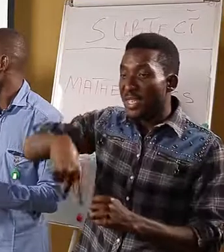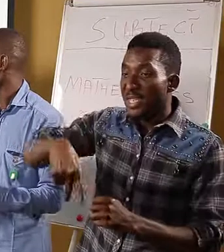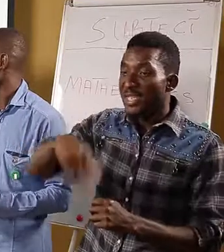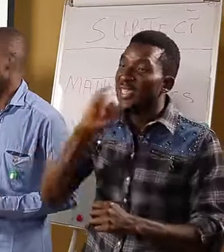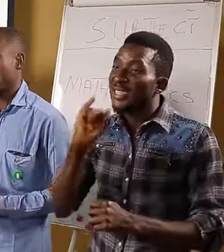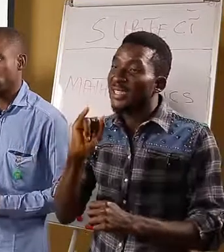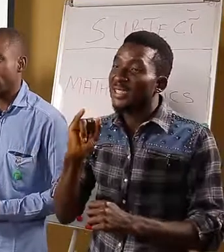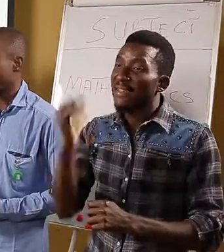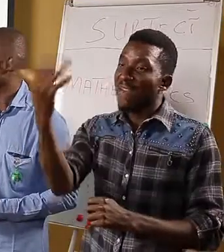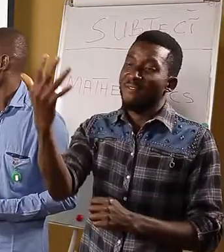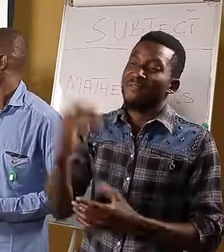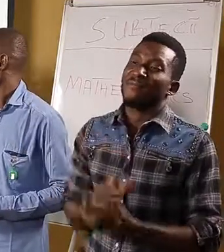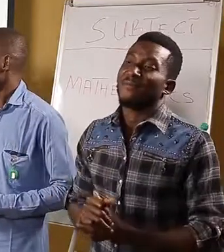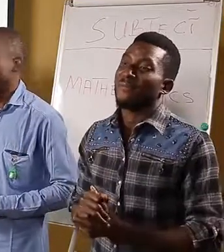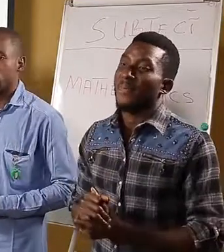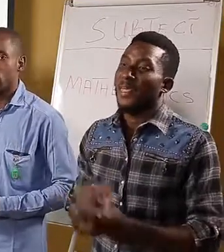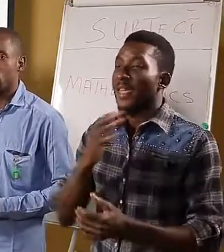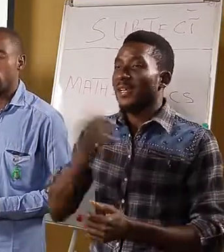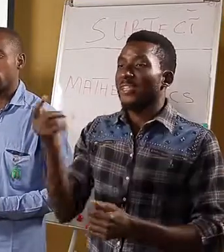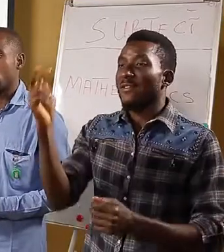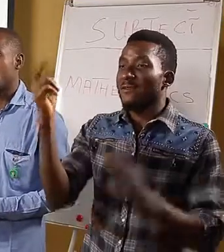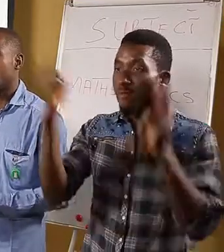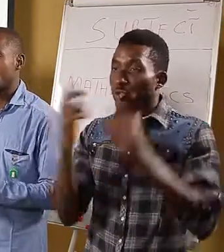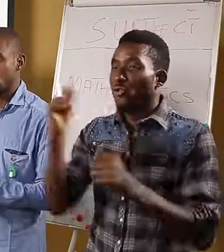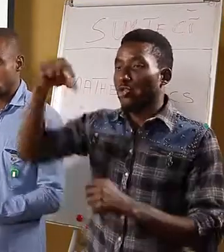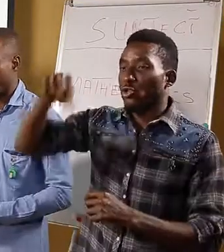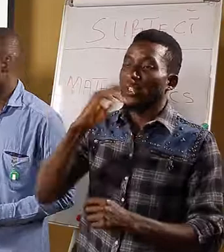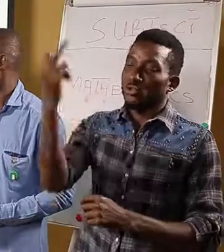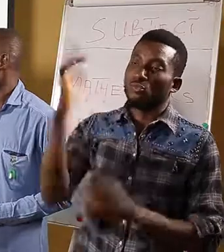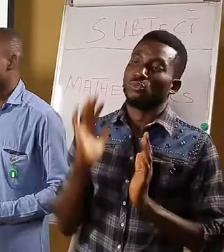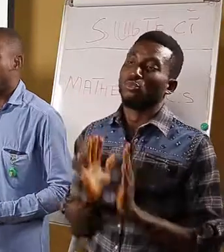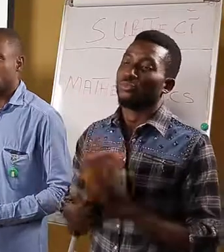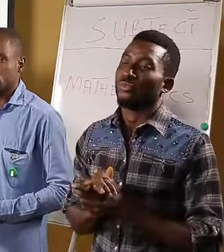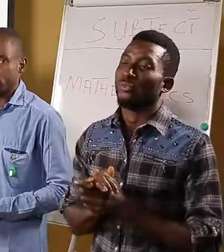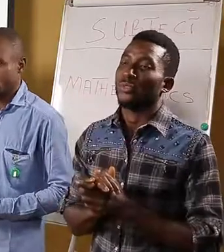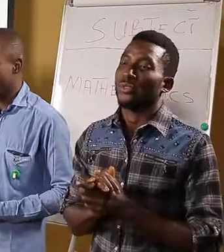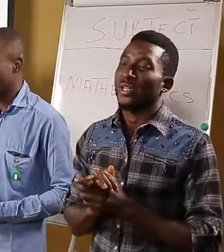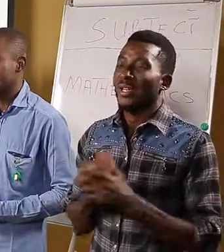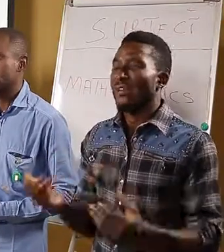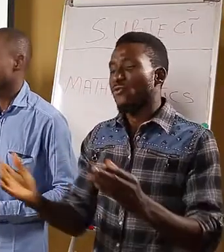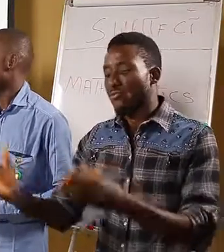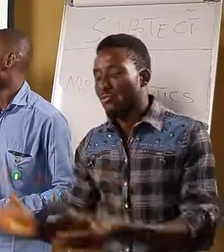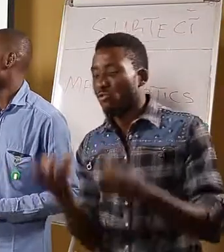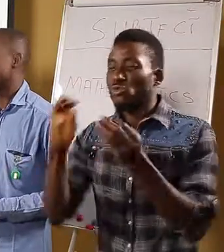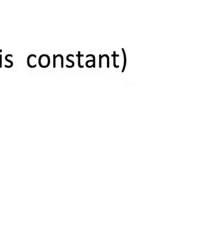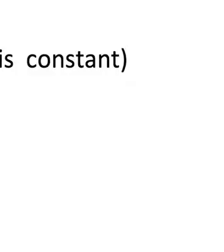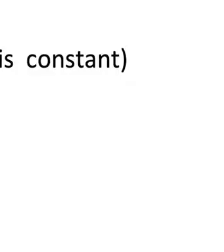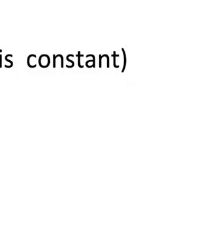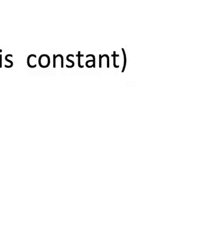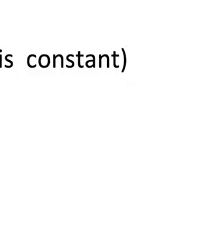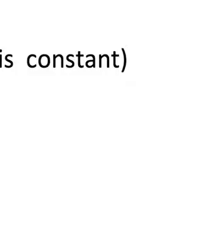p is 5 and the value of q is 2. Upon substitution, we